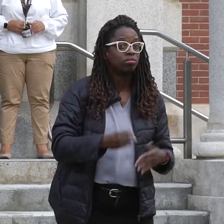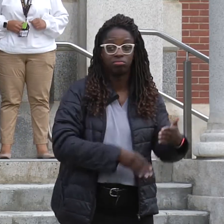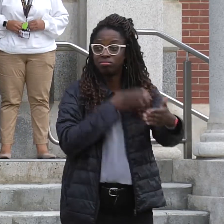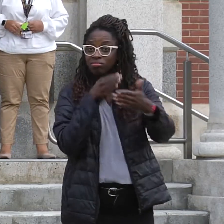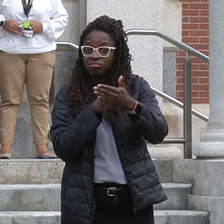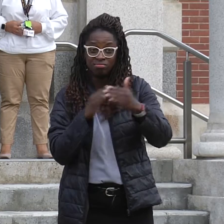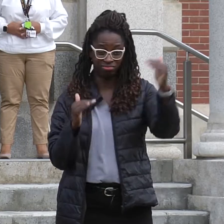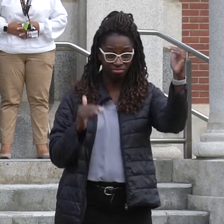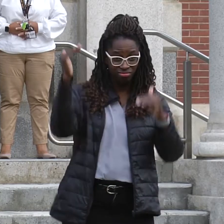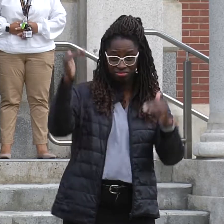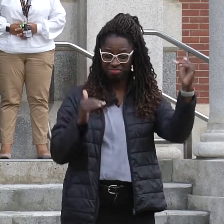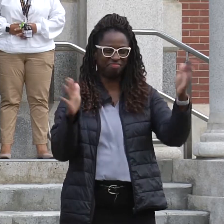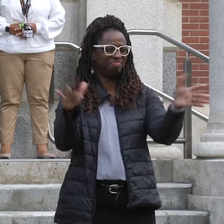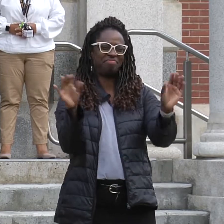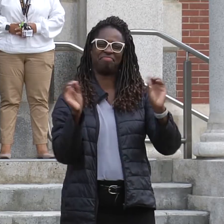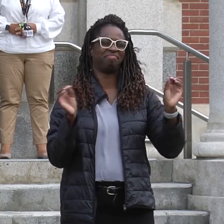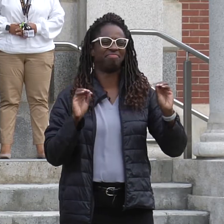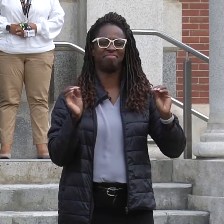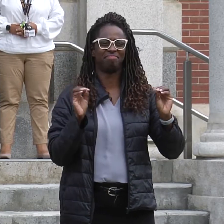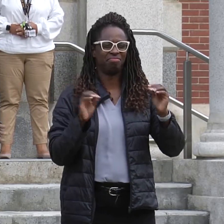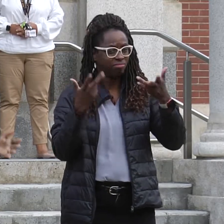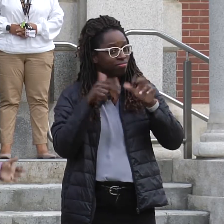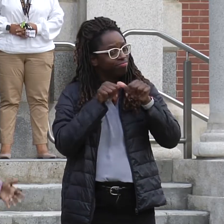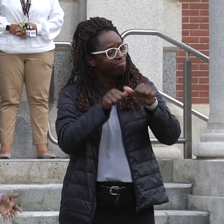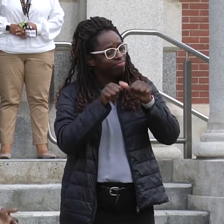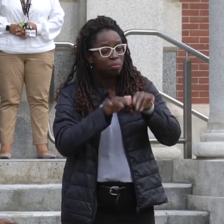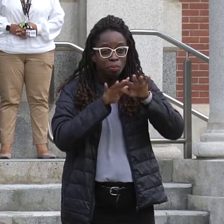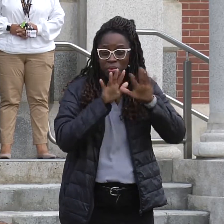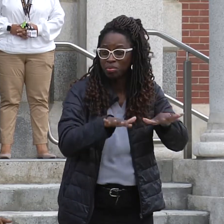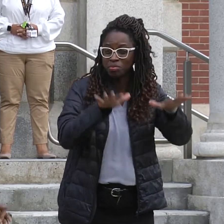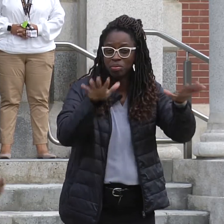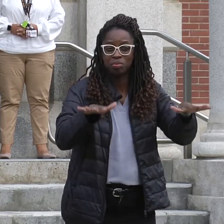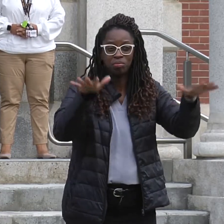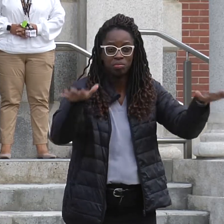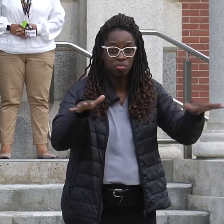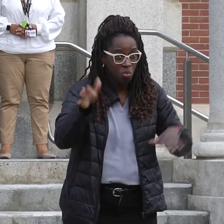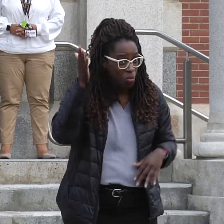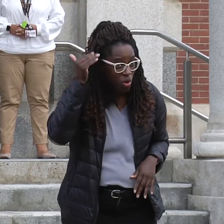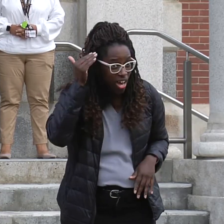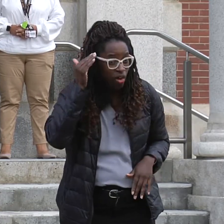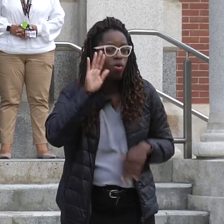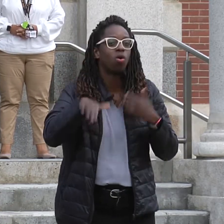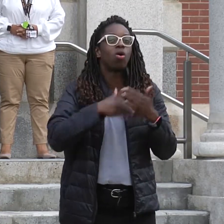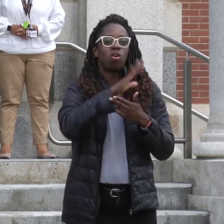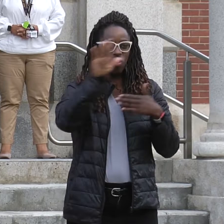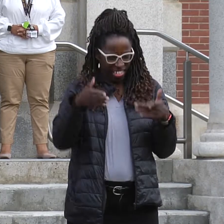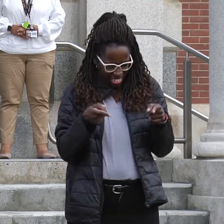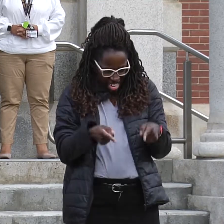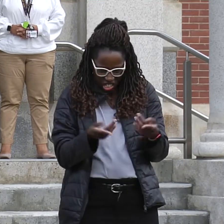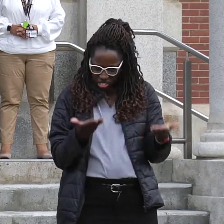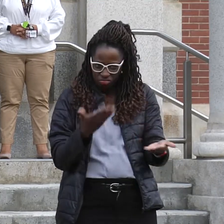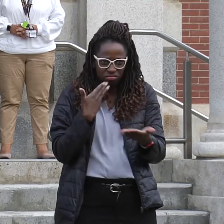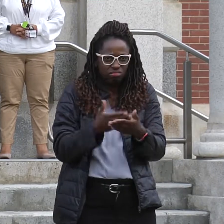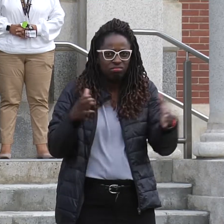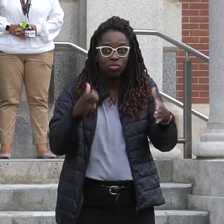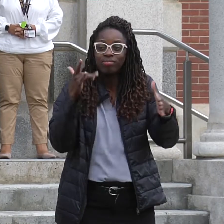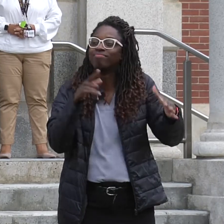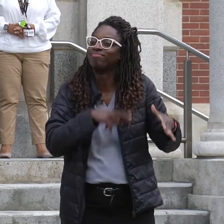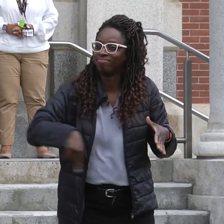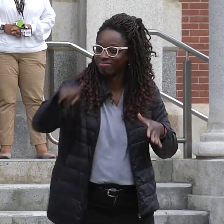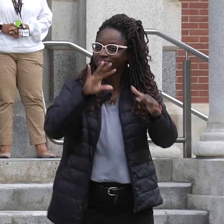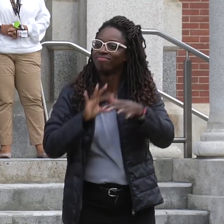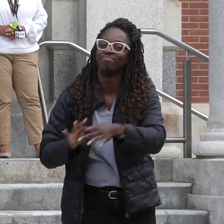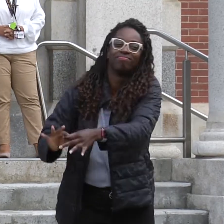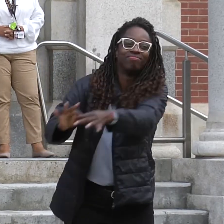it's cognizant of the fact that it exists because of us all. It's the working of harmony of skin tones and common